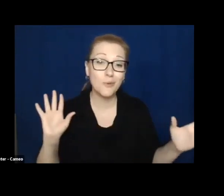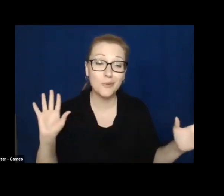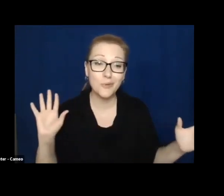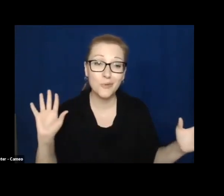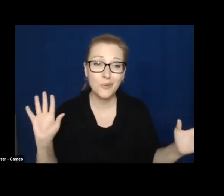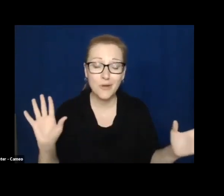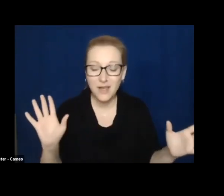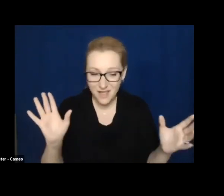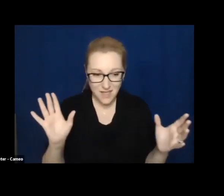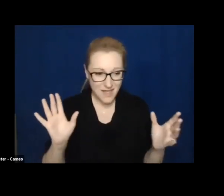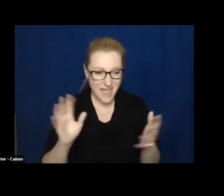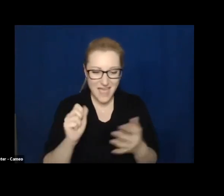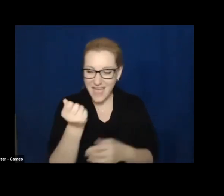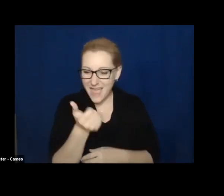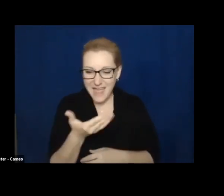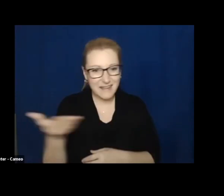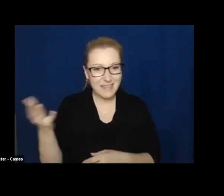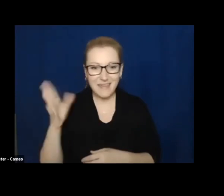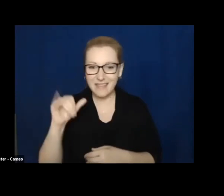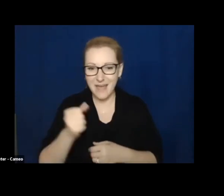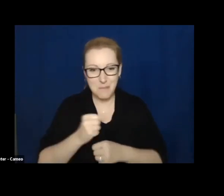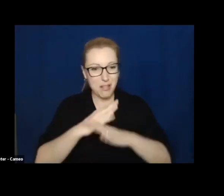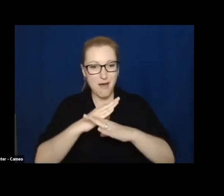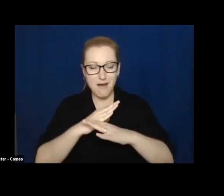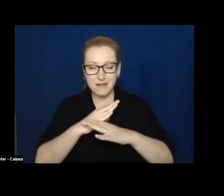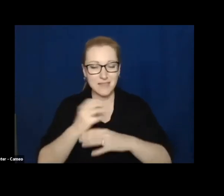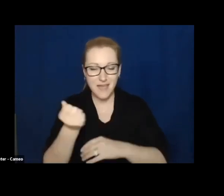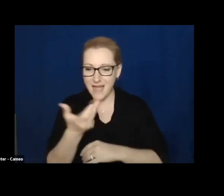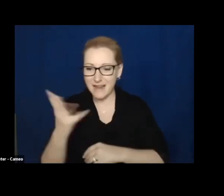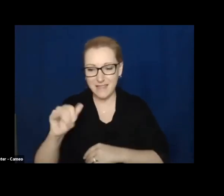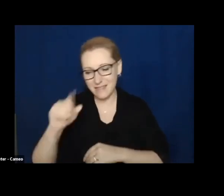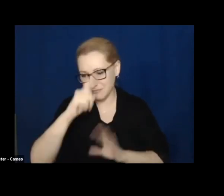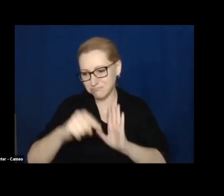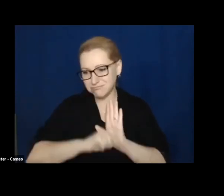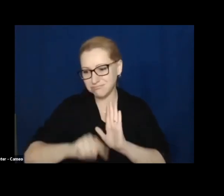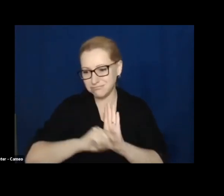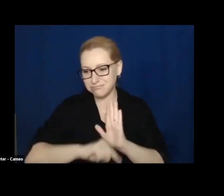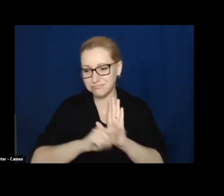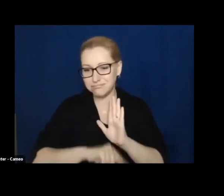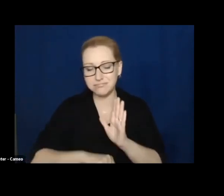that doesn't need to be in the big picture of your dream. Weed away.